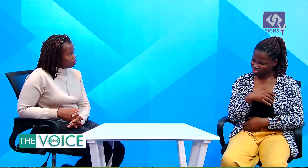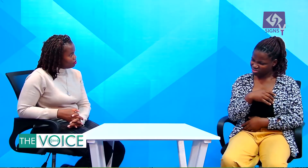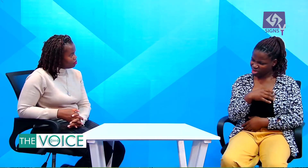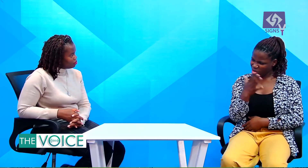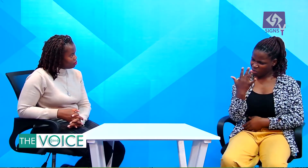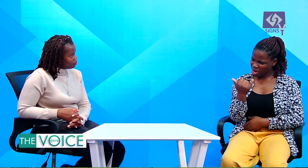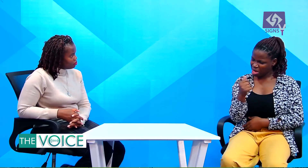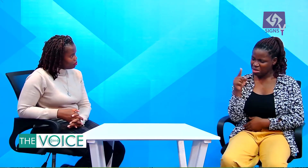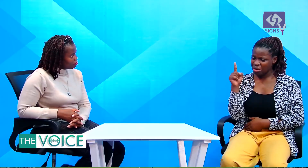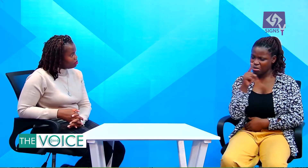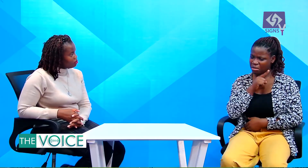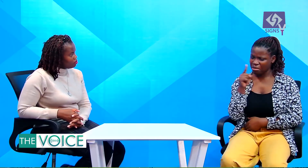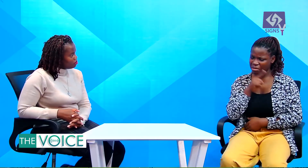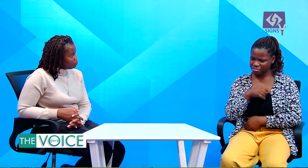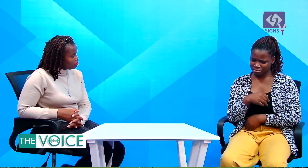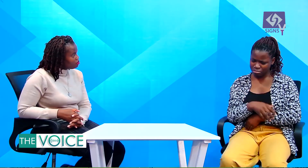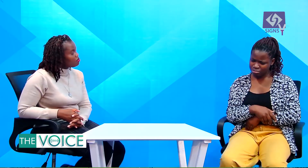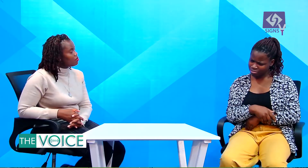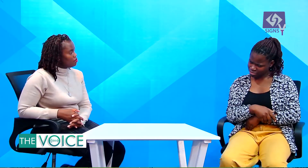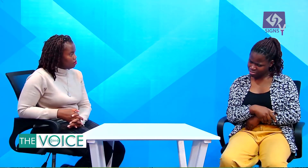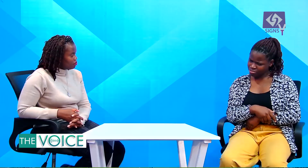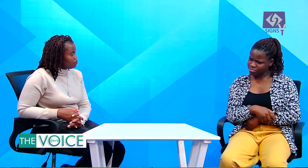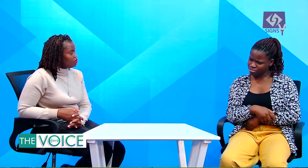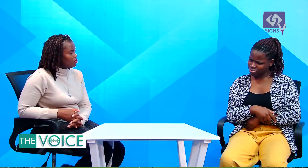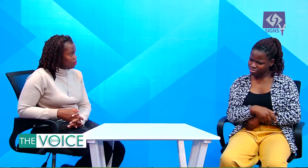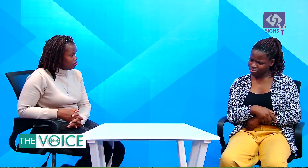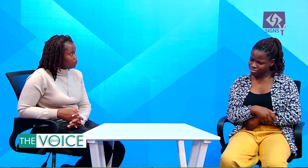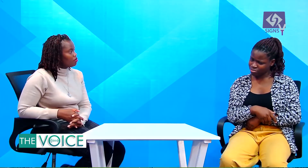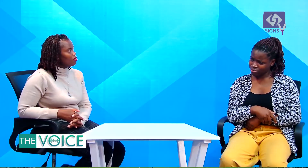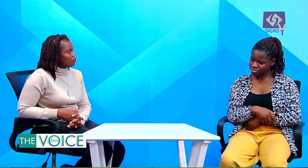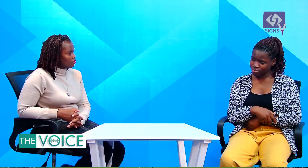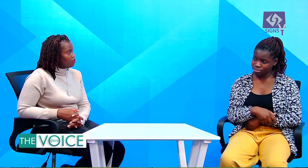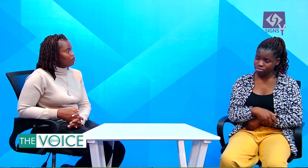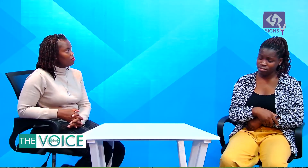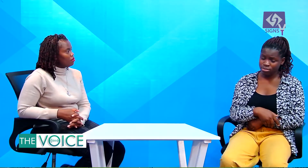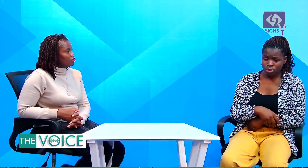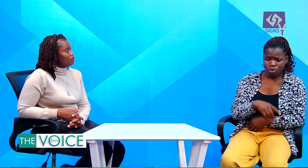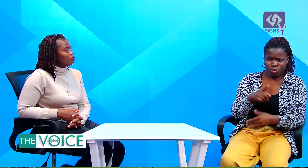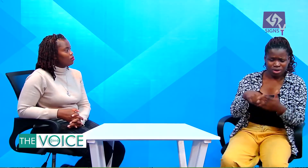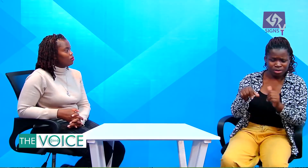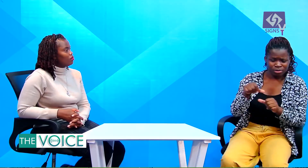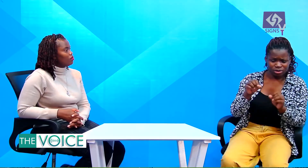And one thing I will say is that most of them were really, really afraid, and they had so much fear.